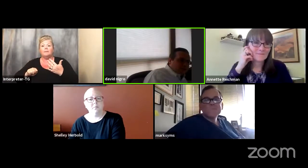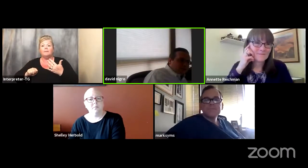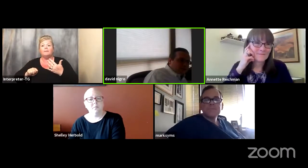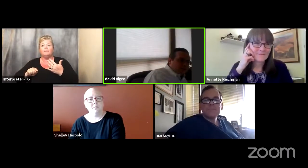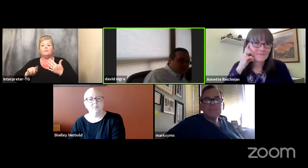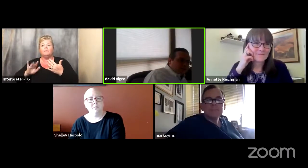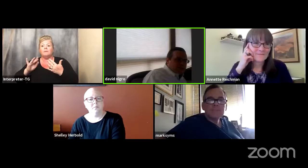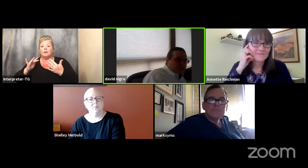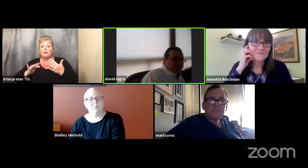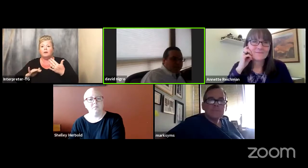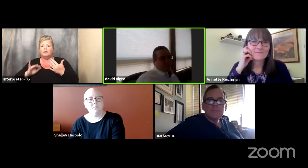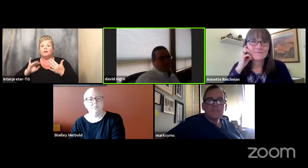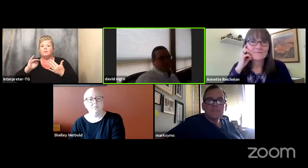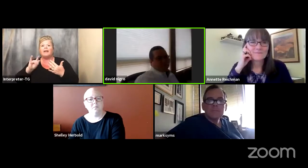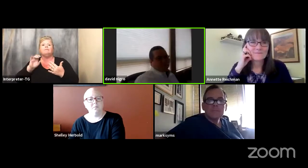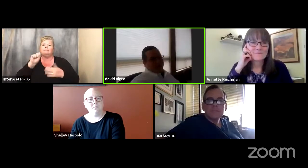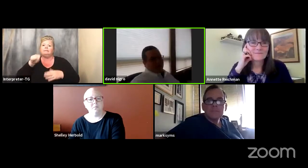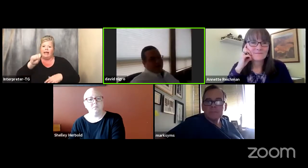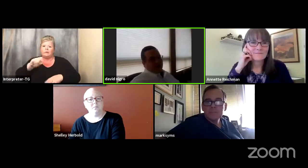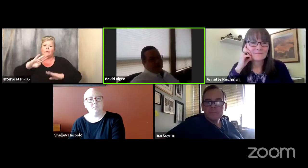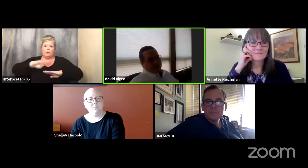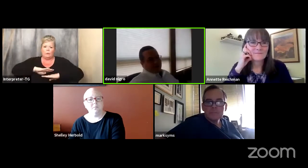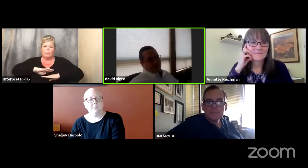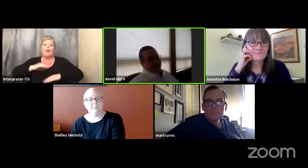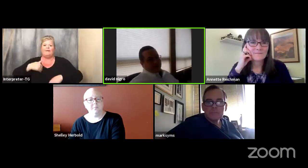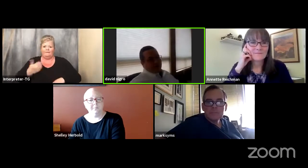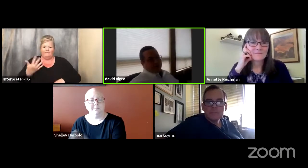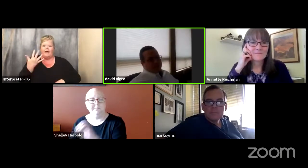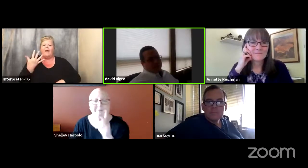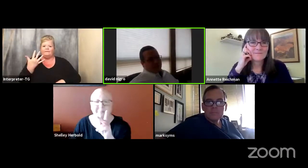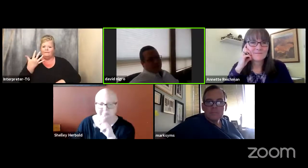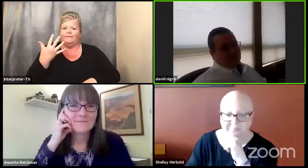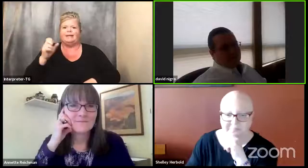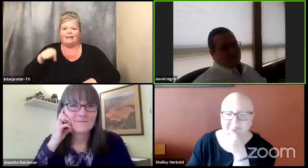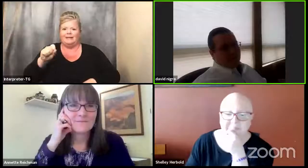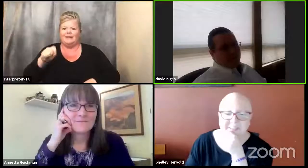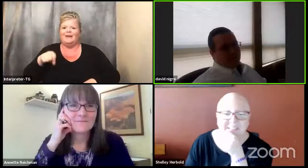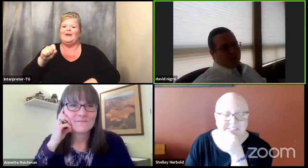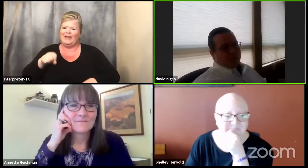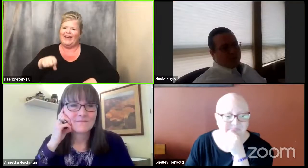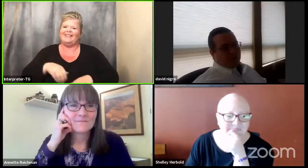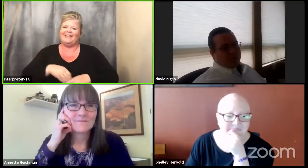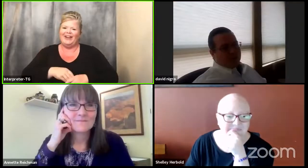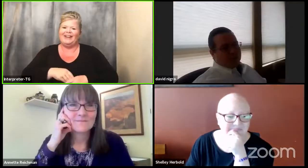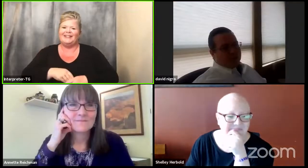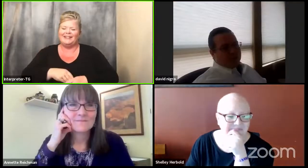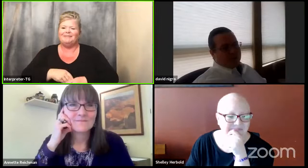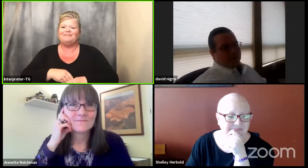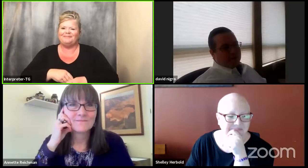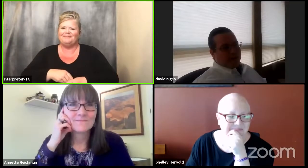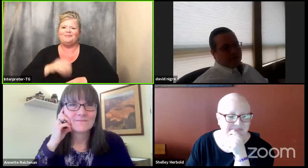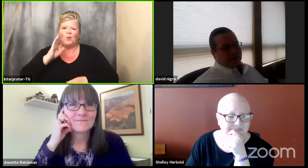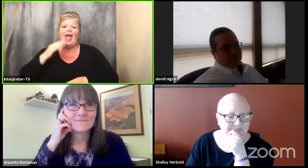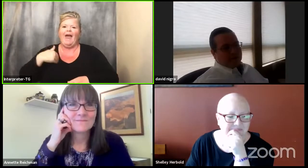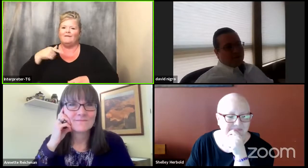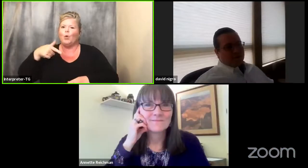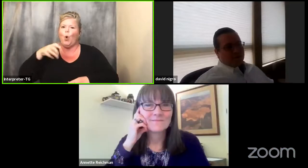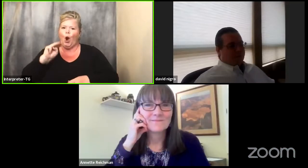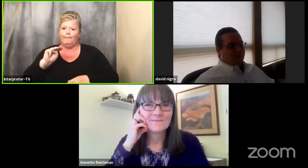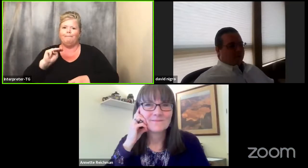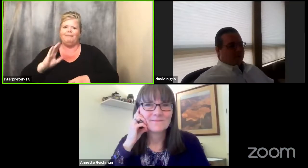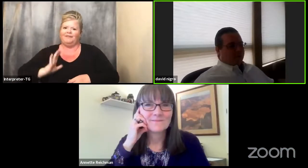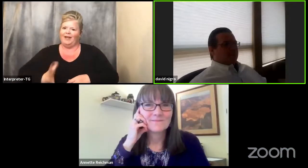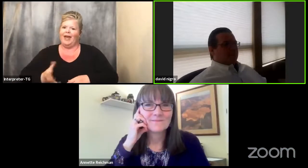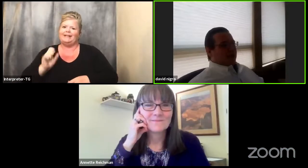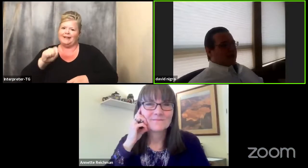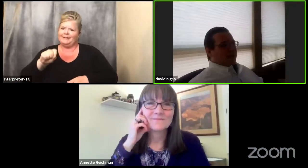and Mike Gordon. Yeah, so we do have 5. So that it is, we would have a quorum to act,